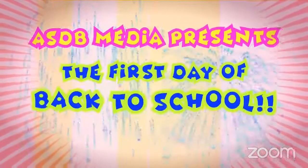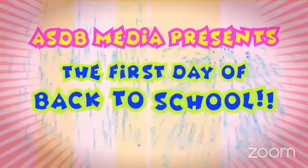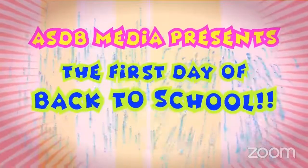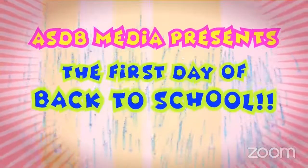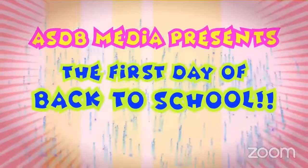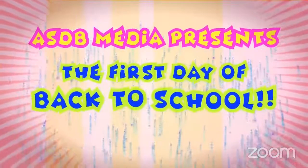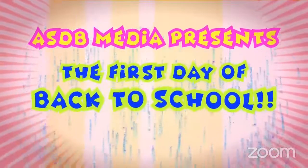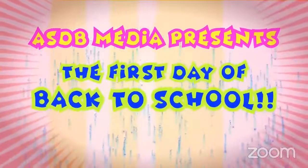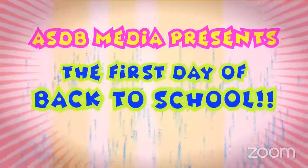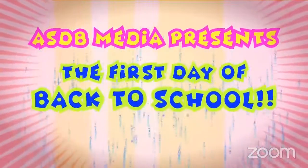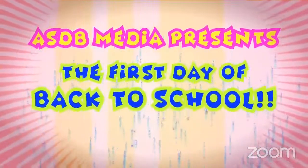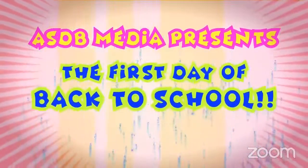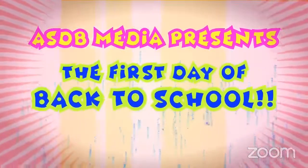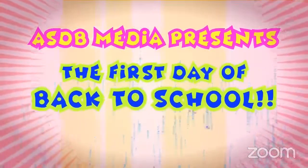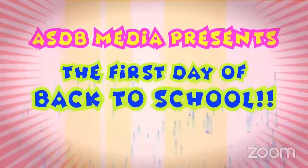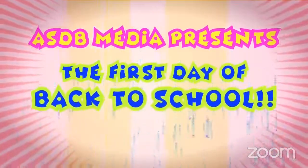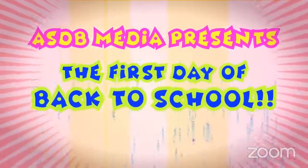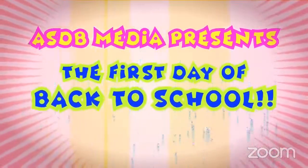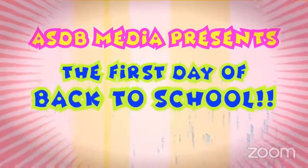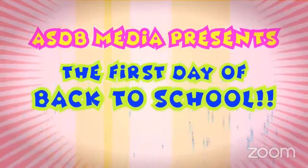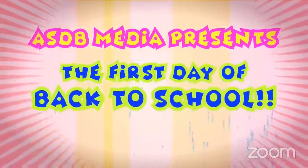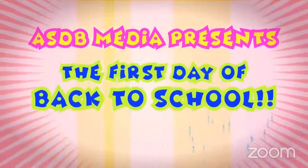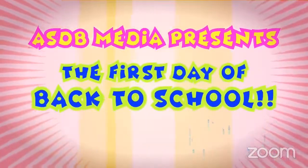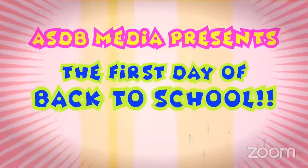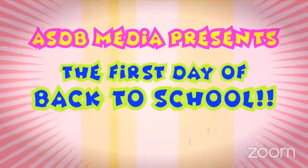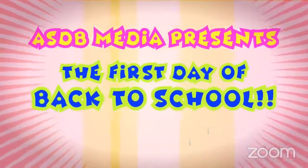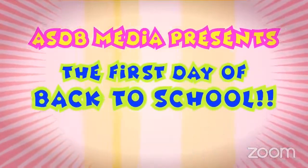ASDB Media presents the first day of back to school.